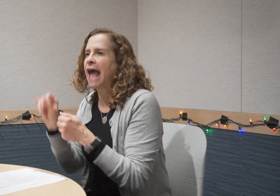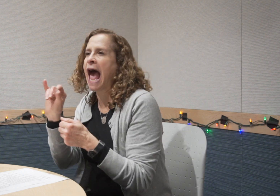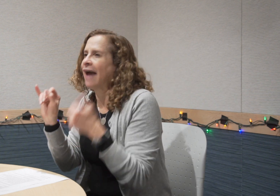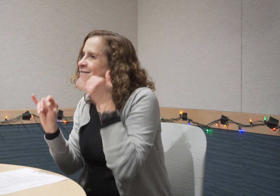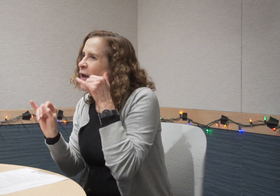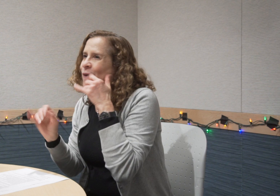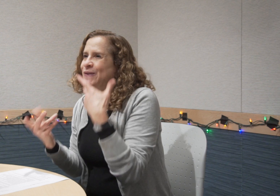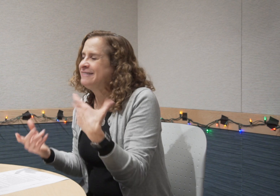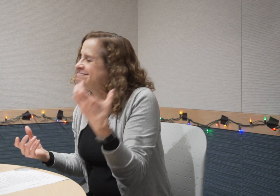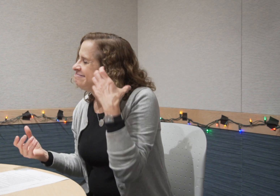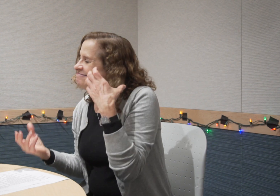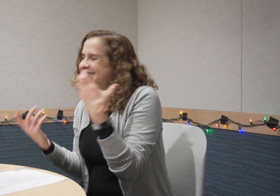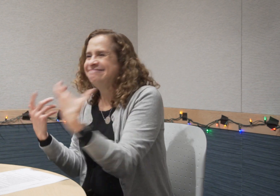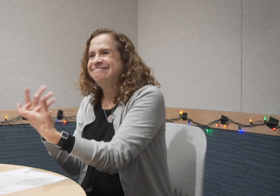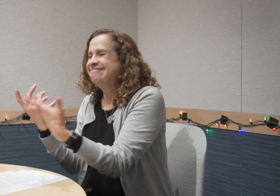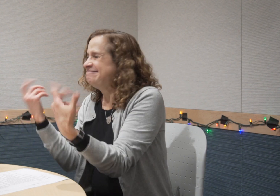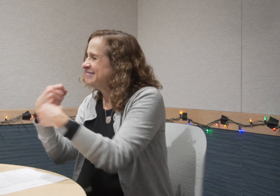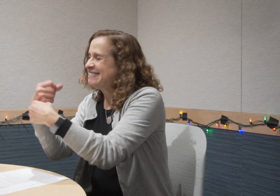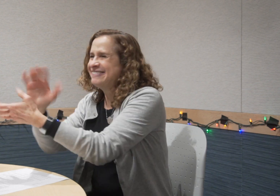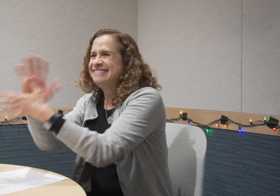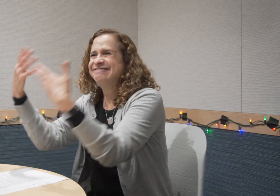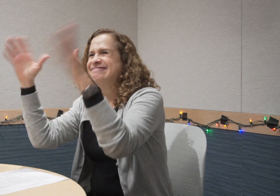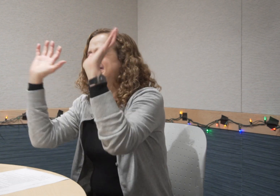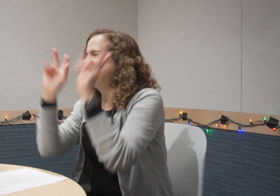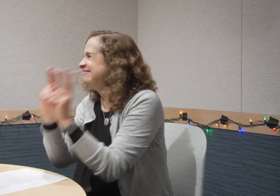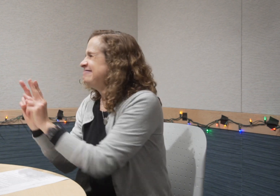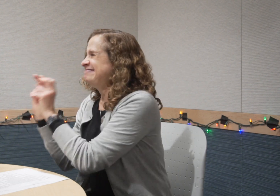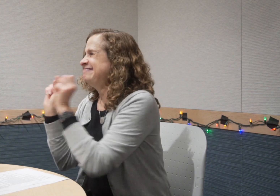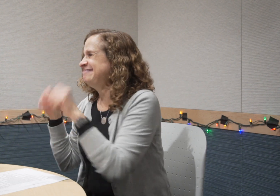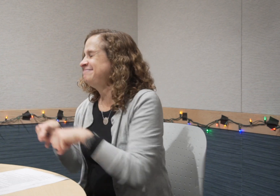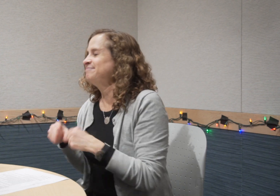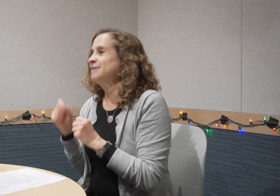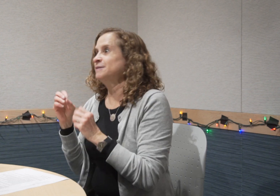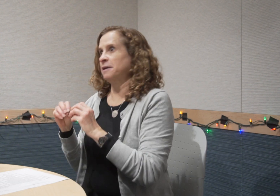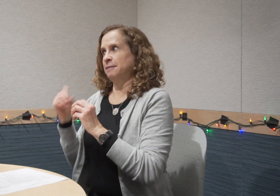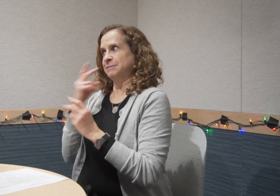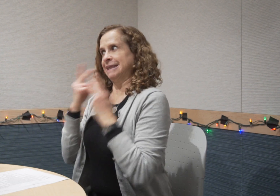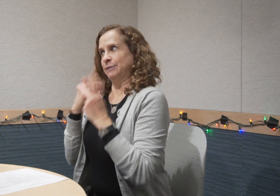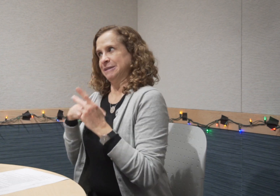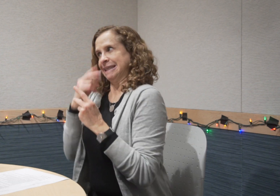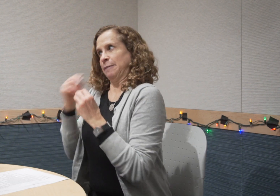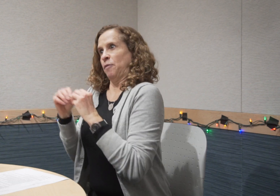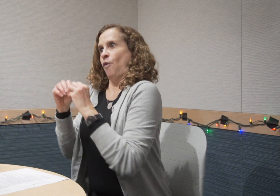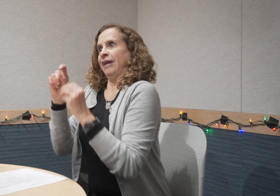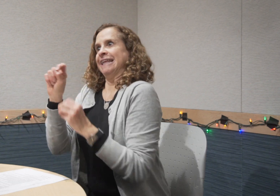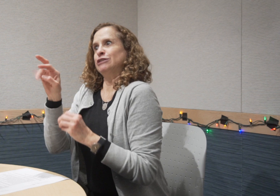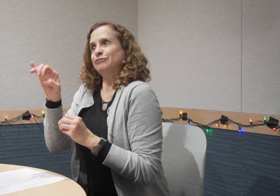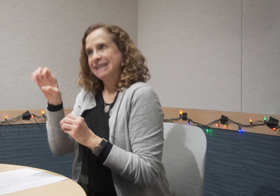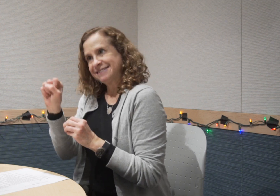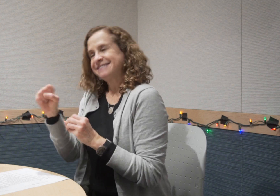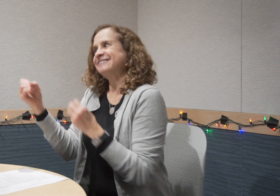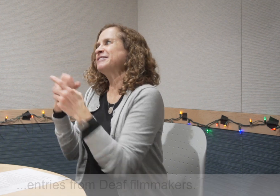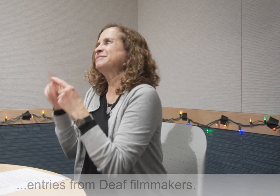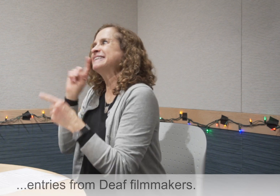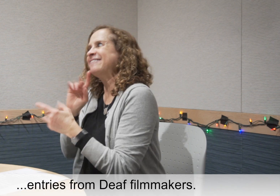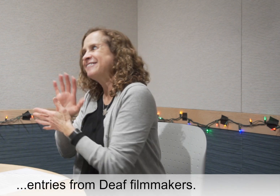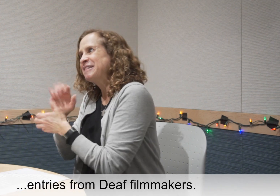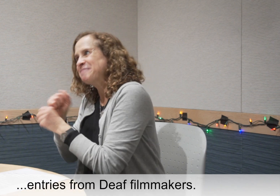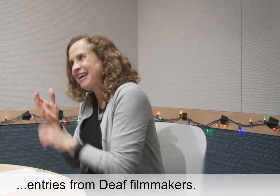deaf filmmakers. You can do a film on your iPhone. I mean, it's just amazing. So we're seeing more and more entries